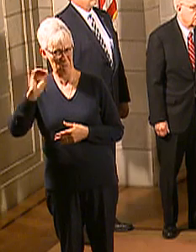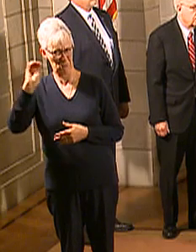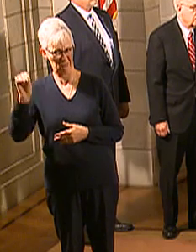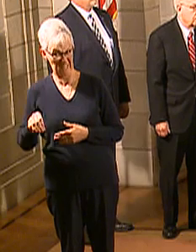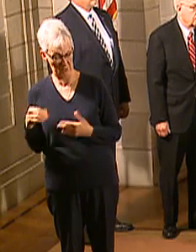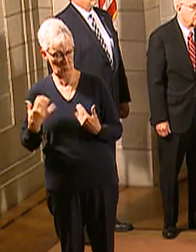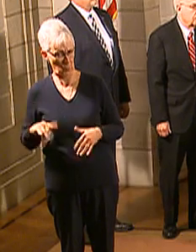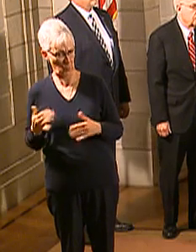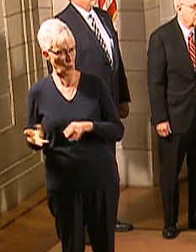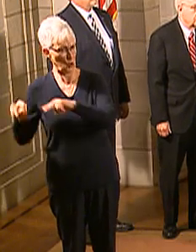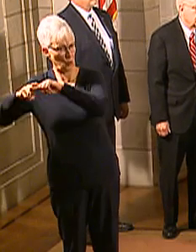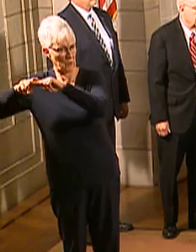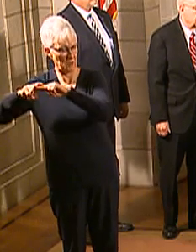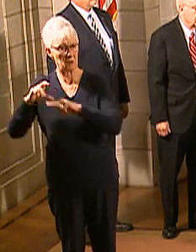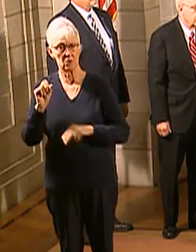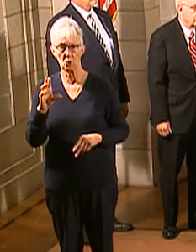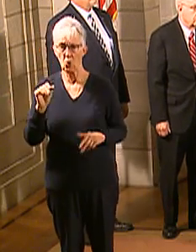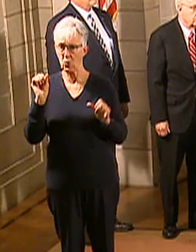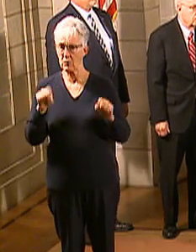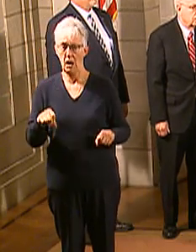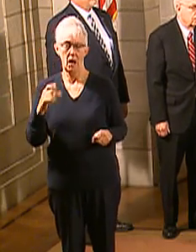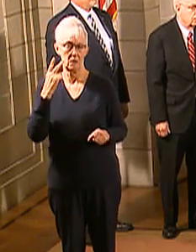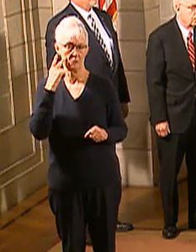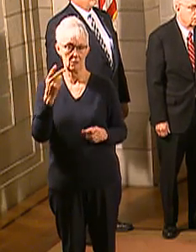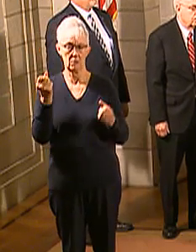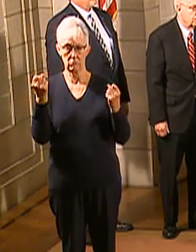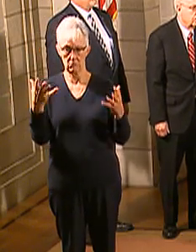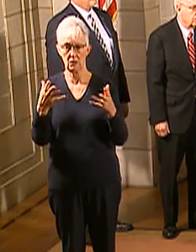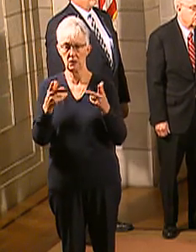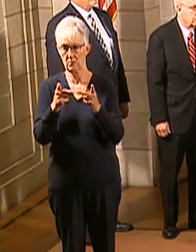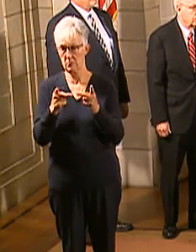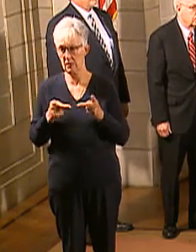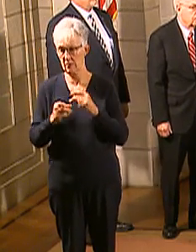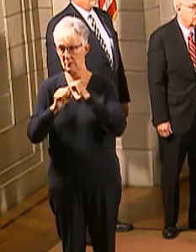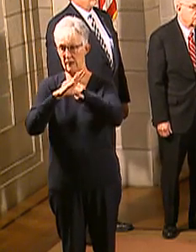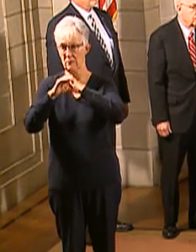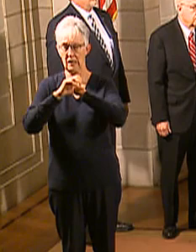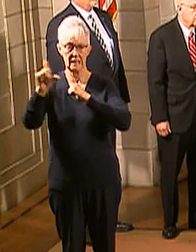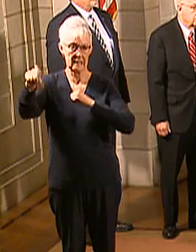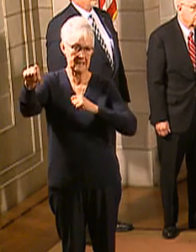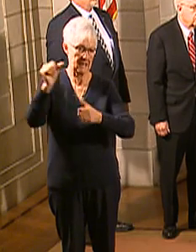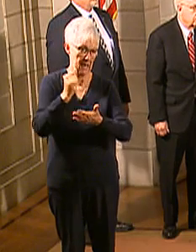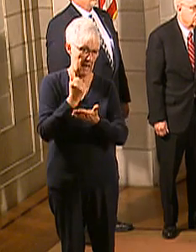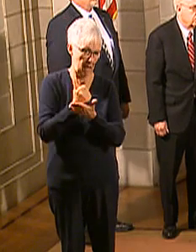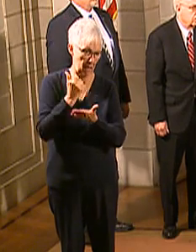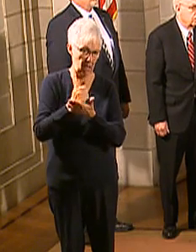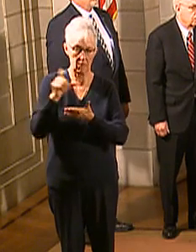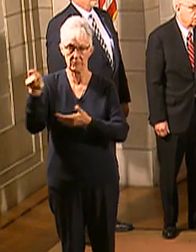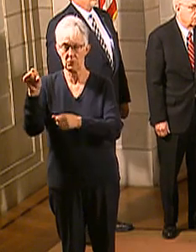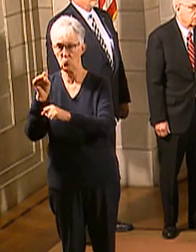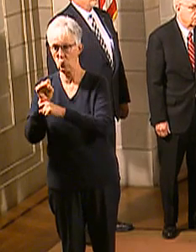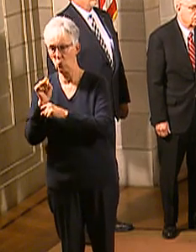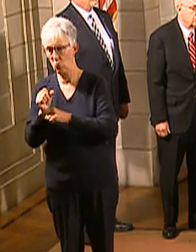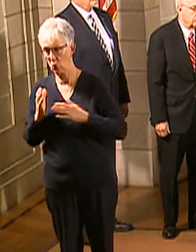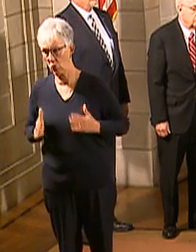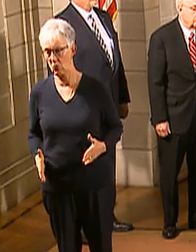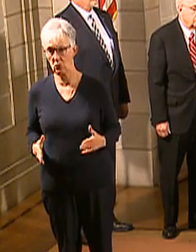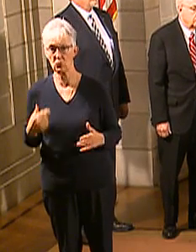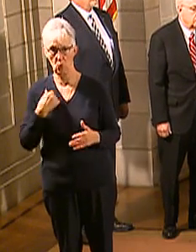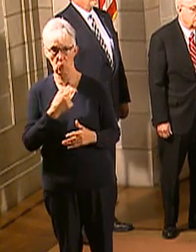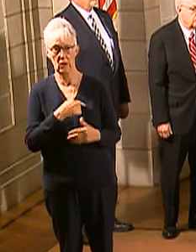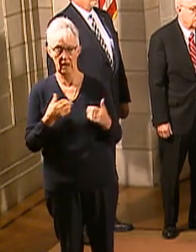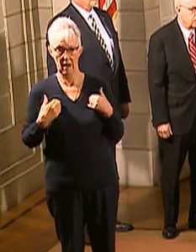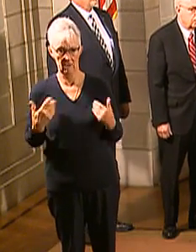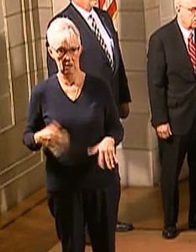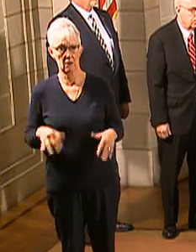as we just drive around the state, you can see all the help wanted signs. And so all of this together, and of course we've got the highest employment to population ratio as well. So